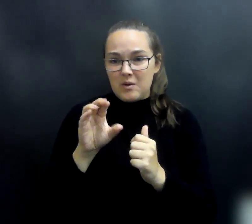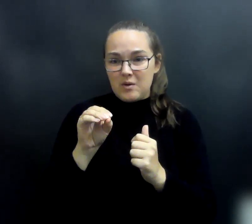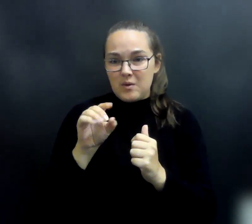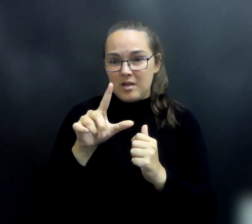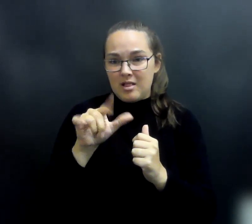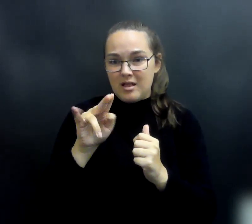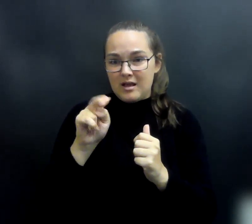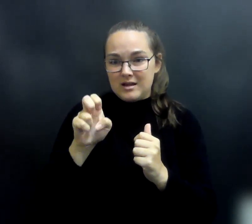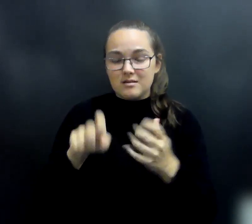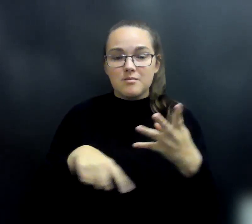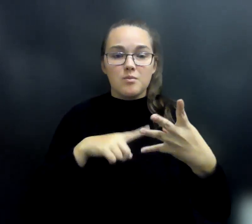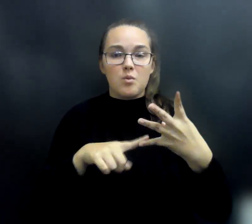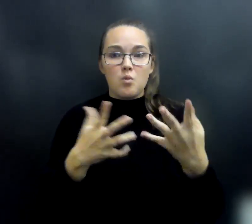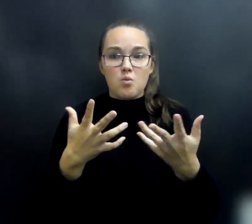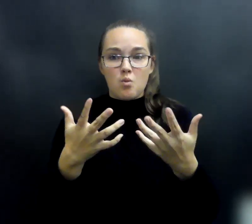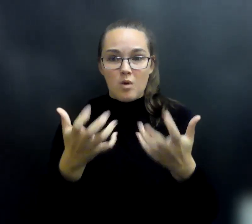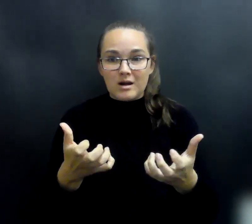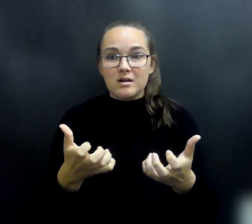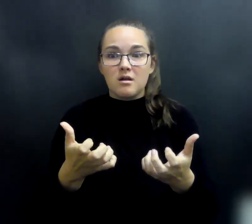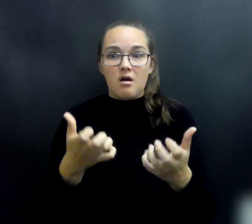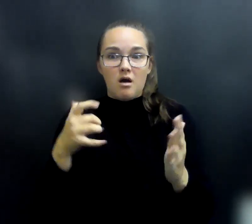wanted to spend more time learning about space.